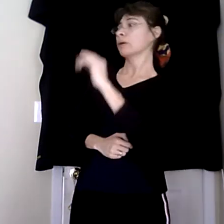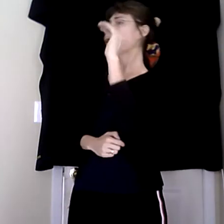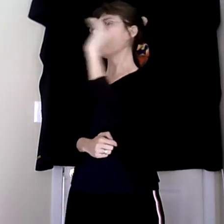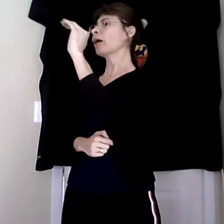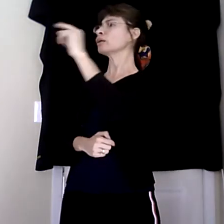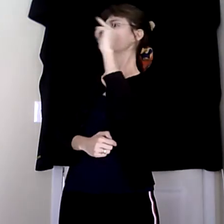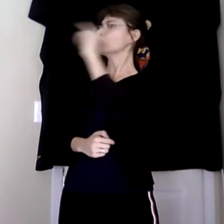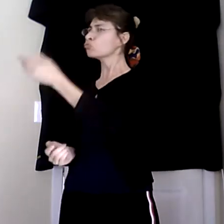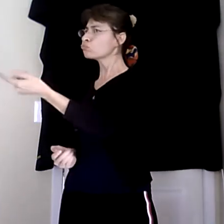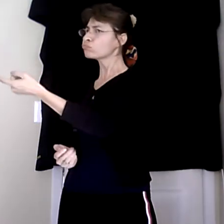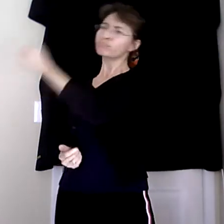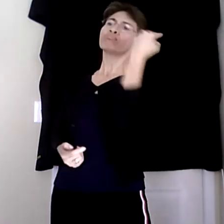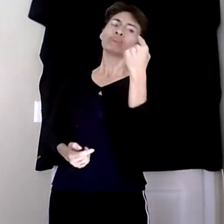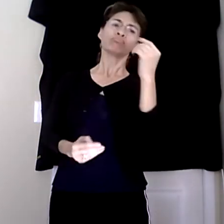street. But,